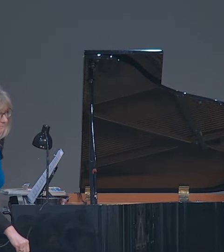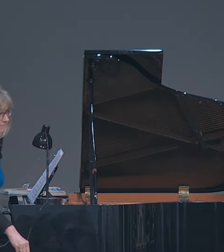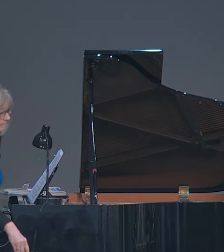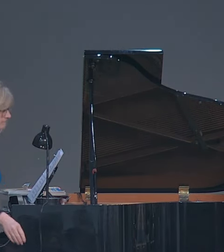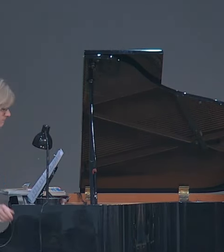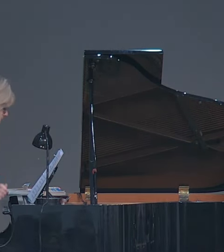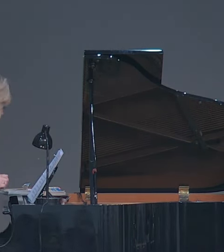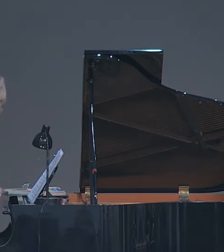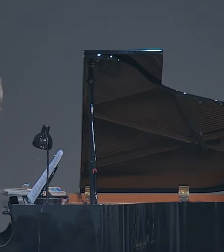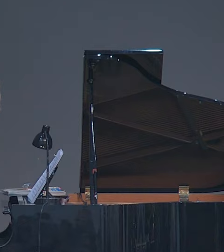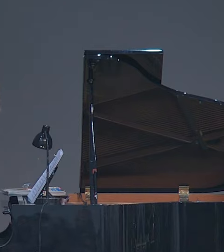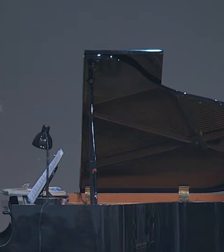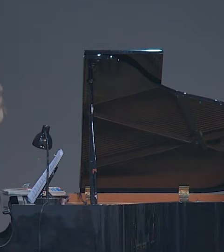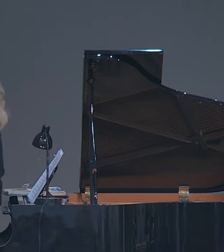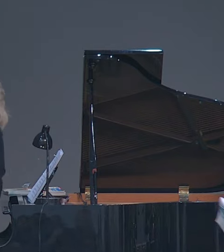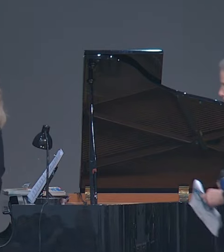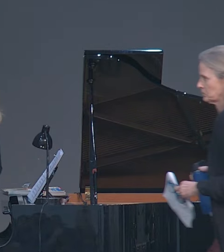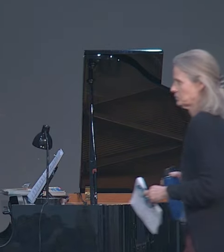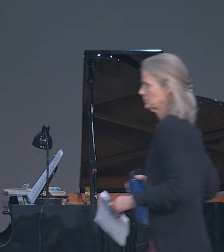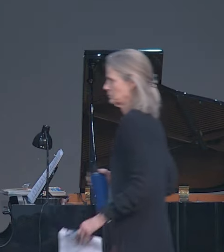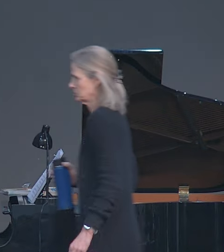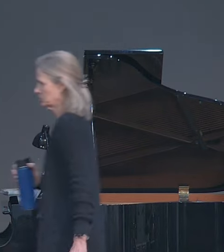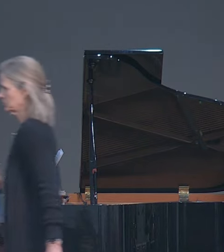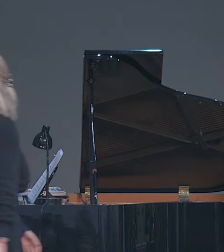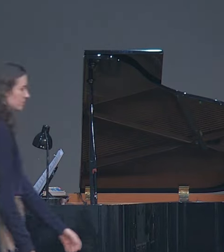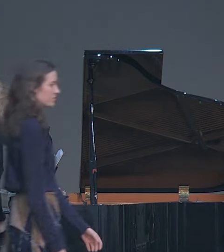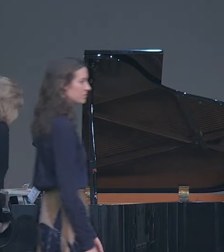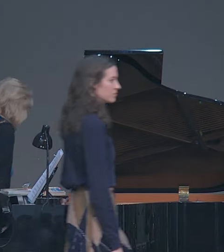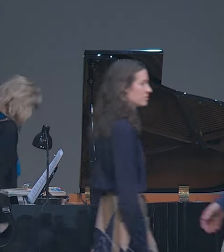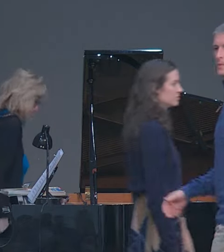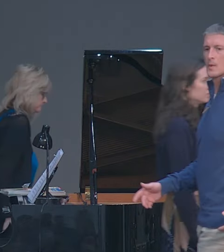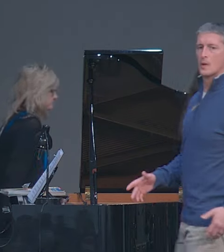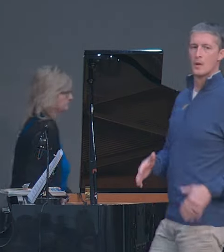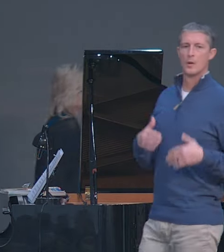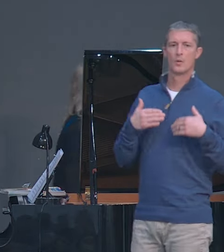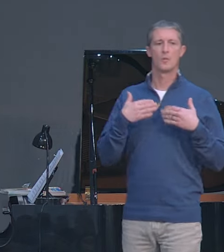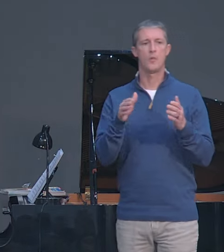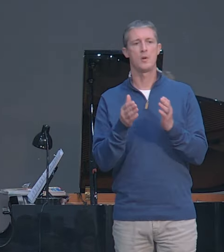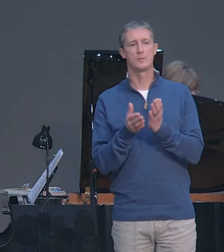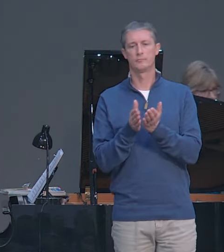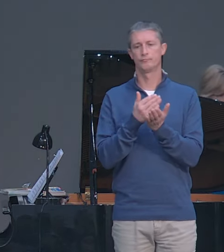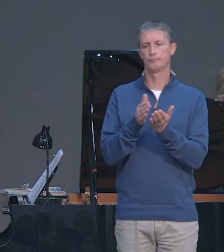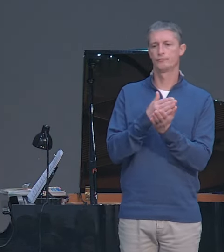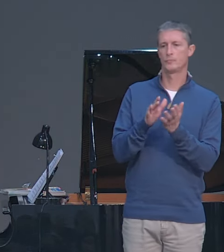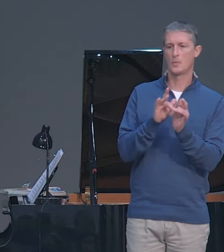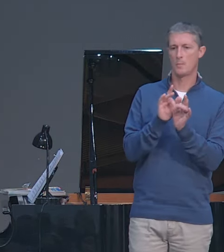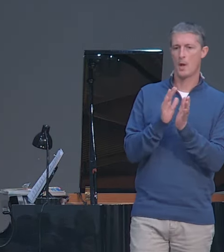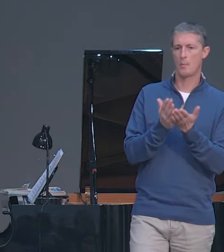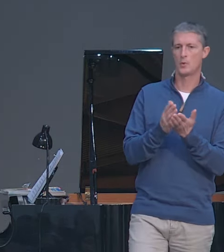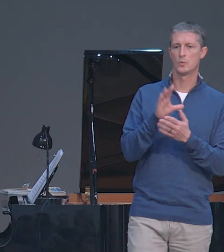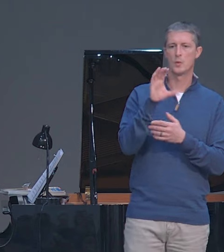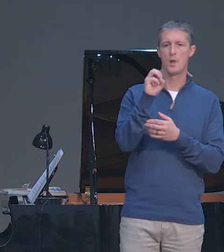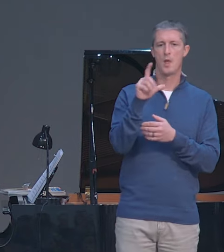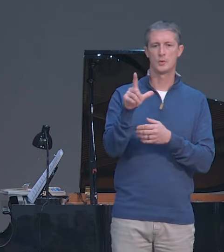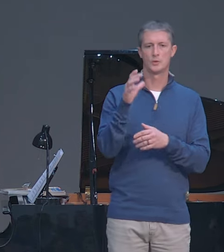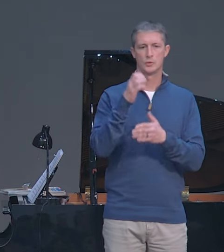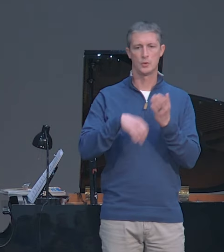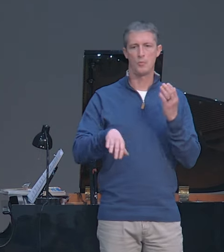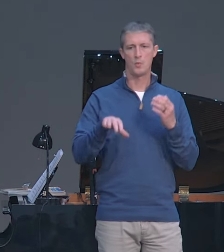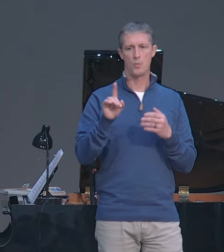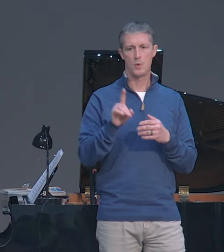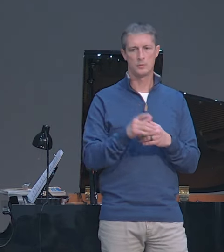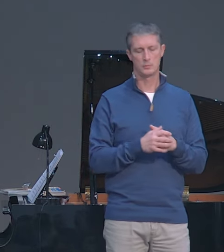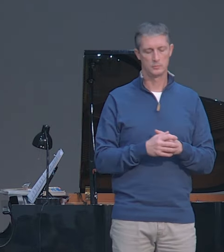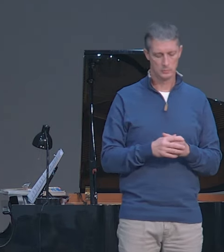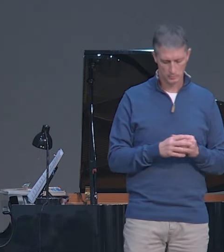Bibles to Colossians chapter 1, if you will, again. Colossians chapter 1. I know many of you